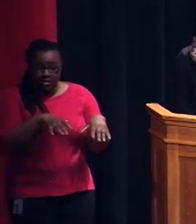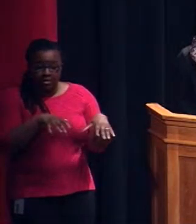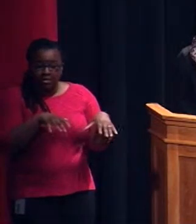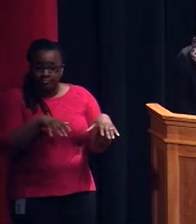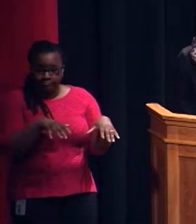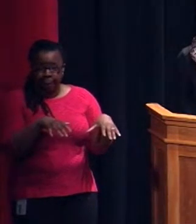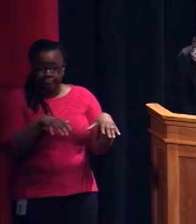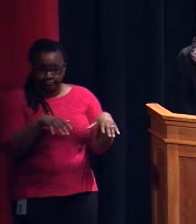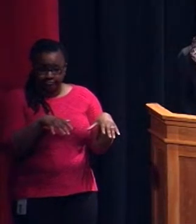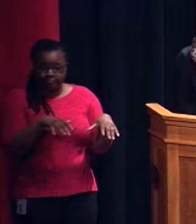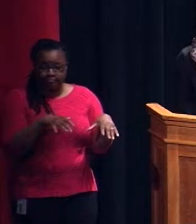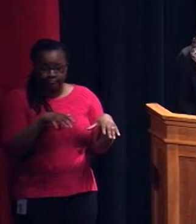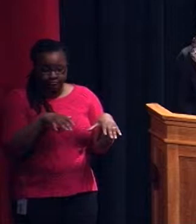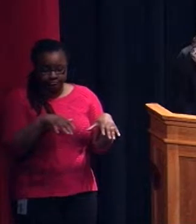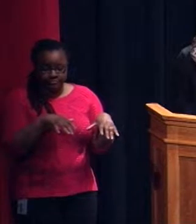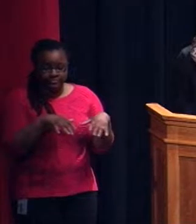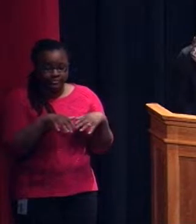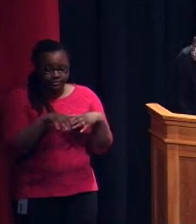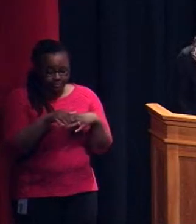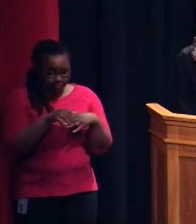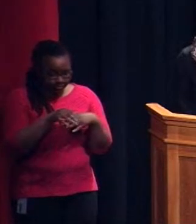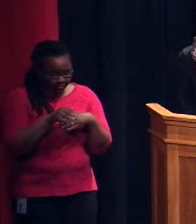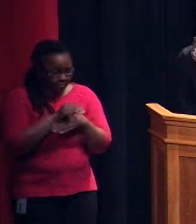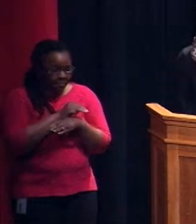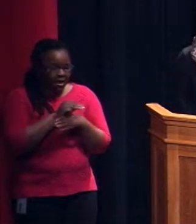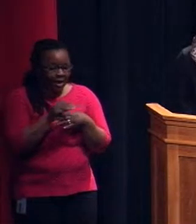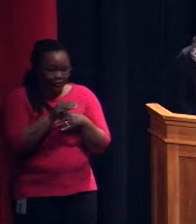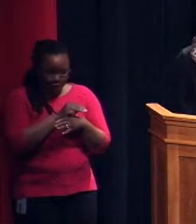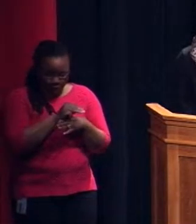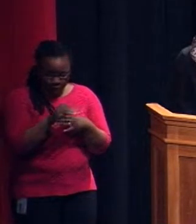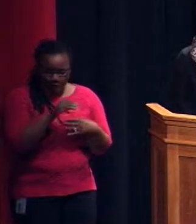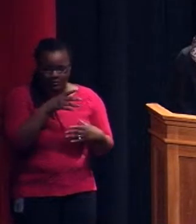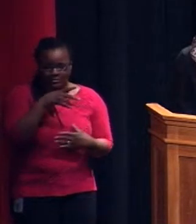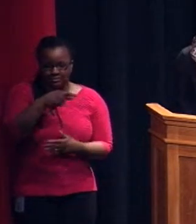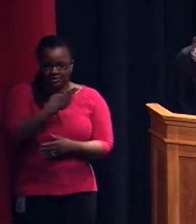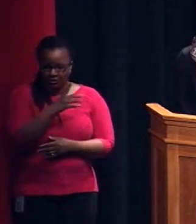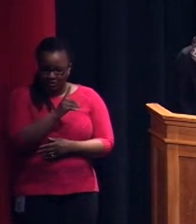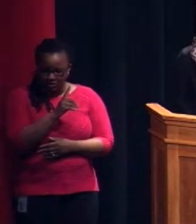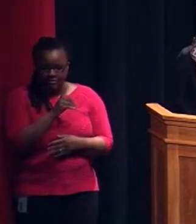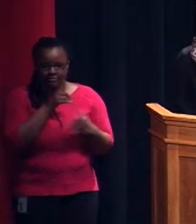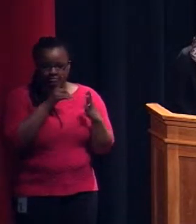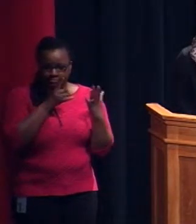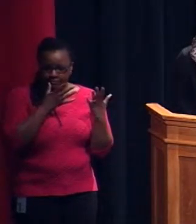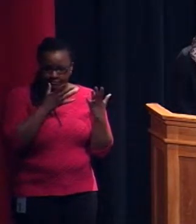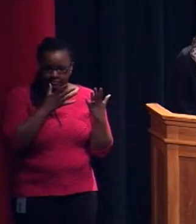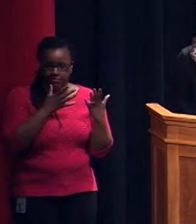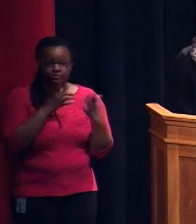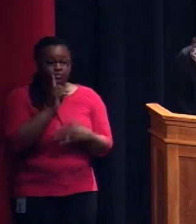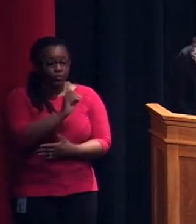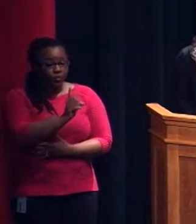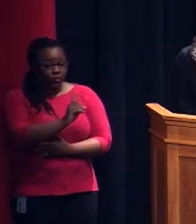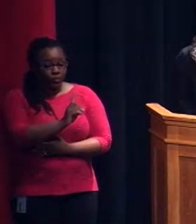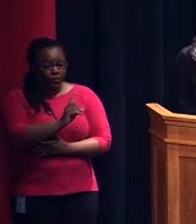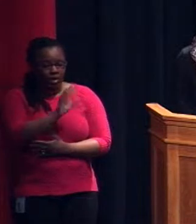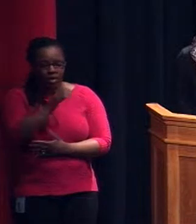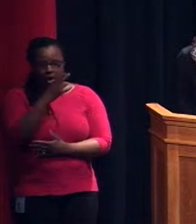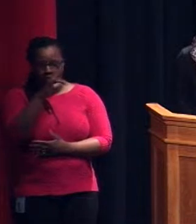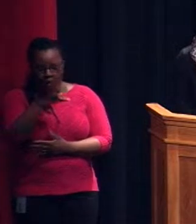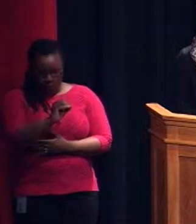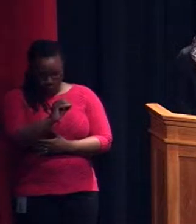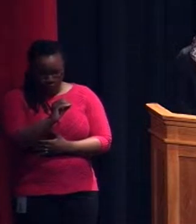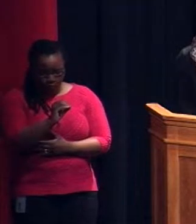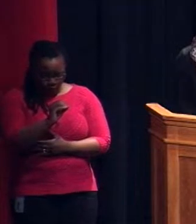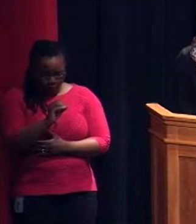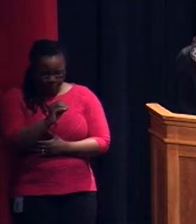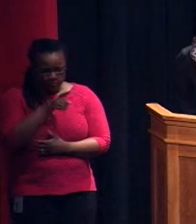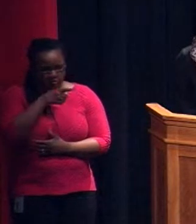in interdisciplinary studies from the Union Institute and University in Cincinnati, Ohio. His